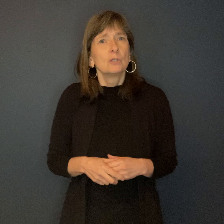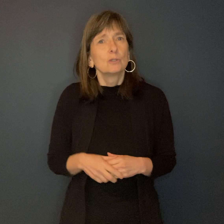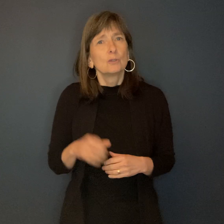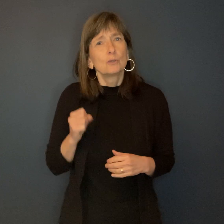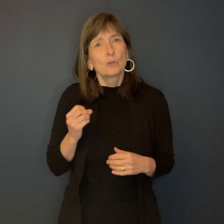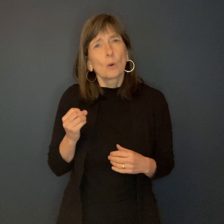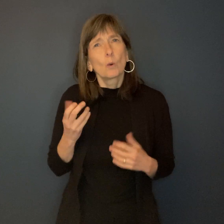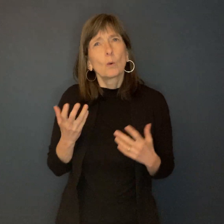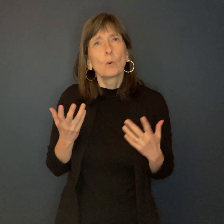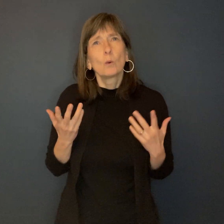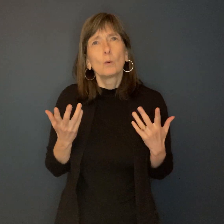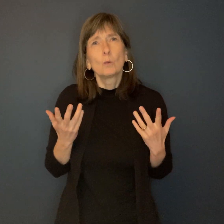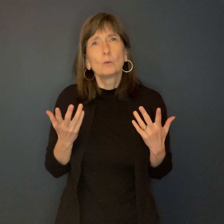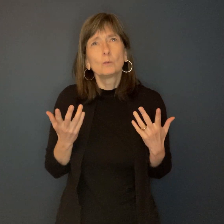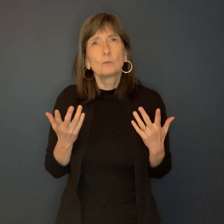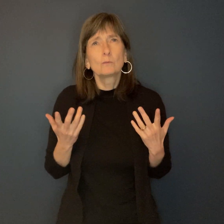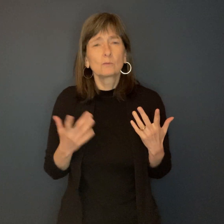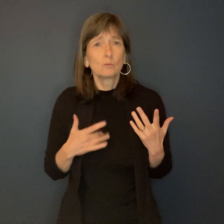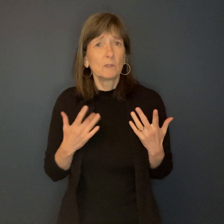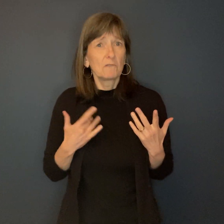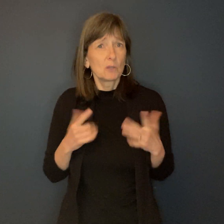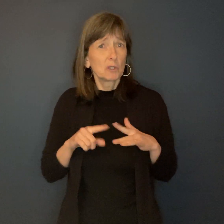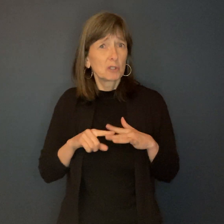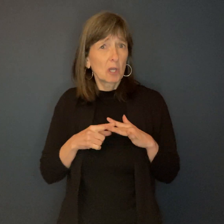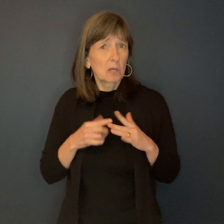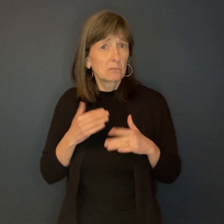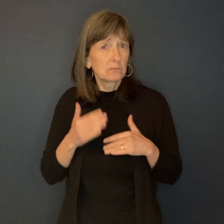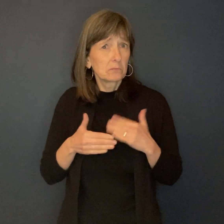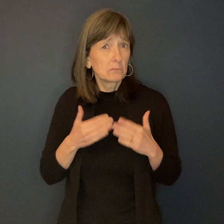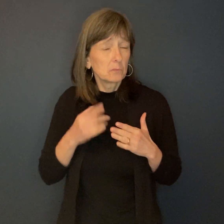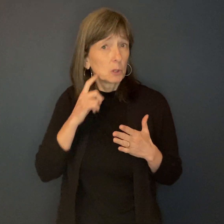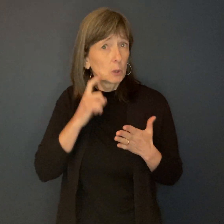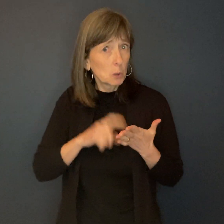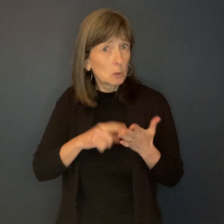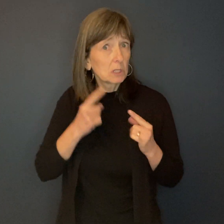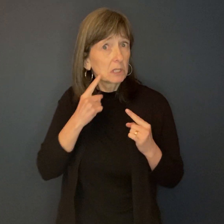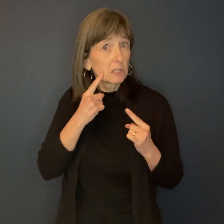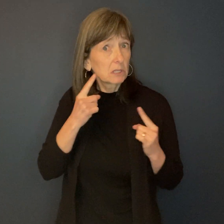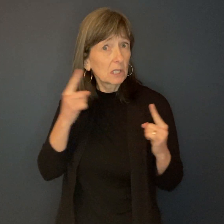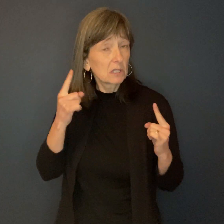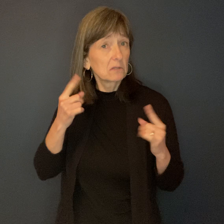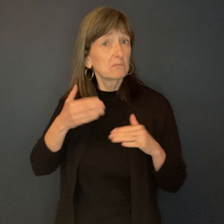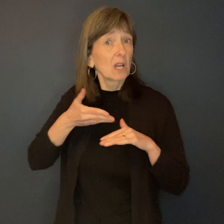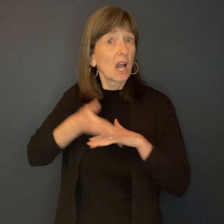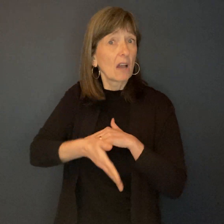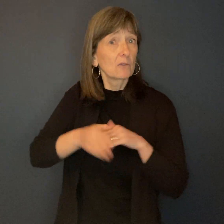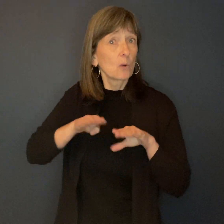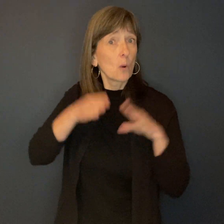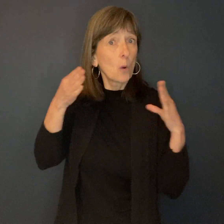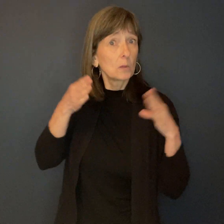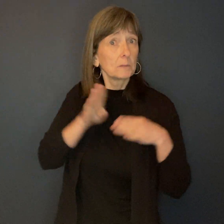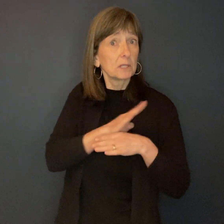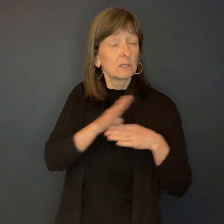were starting to gather success. Within 6 months, we had probably influenced the national employment